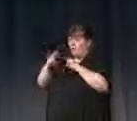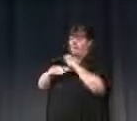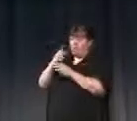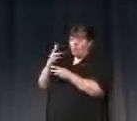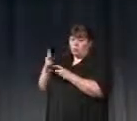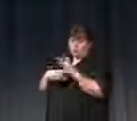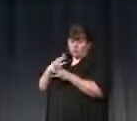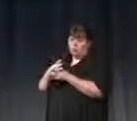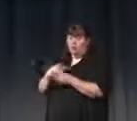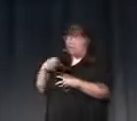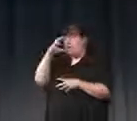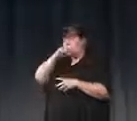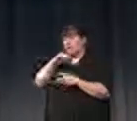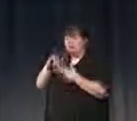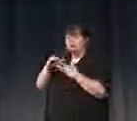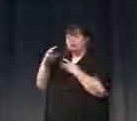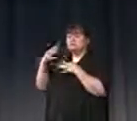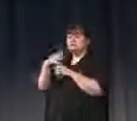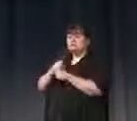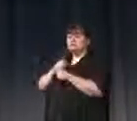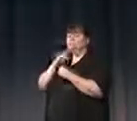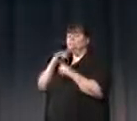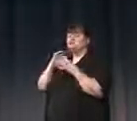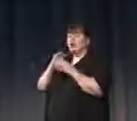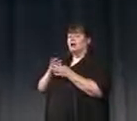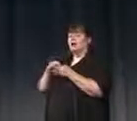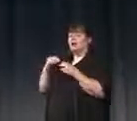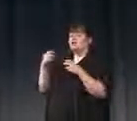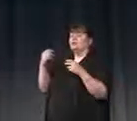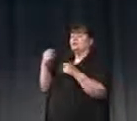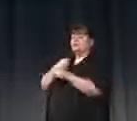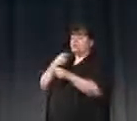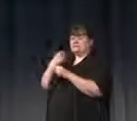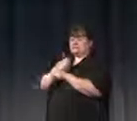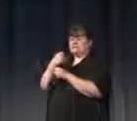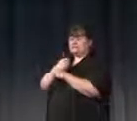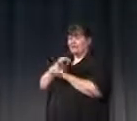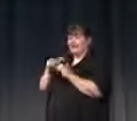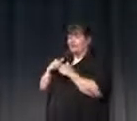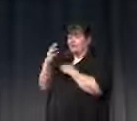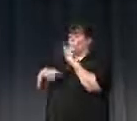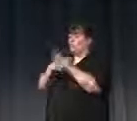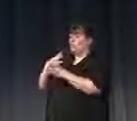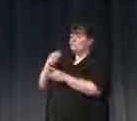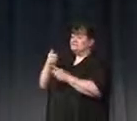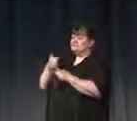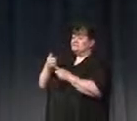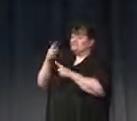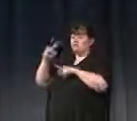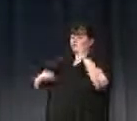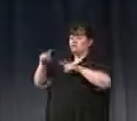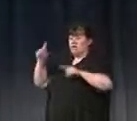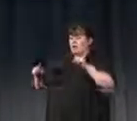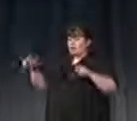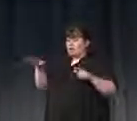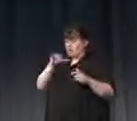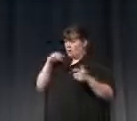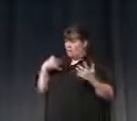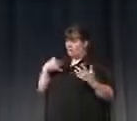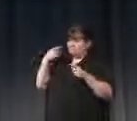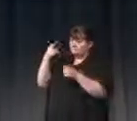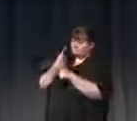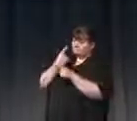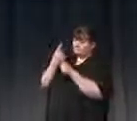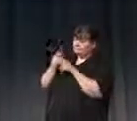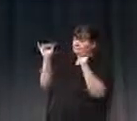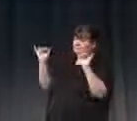that those assumptions are rooted in the statistical regularities and the fact that the world is not random, rather it's got regularities. And